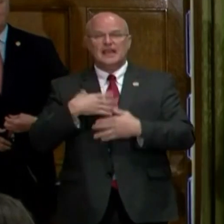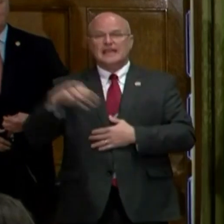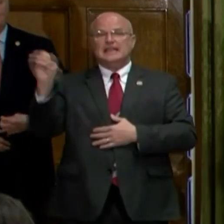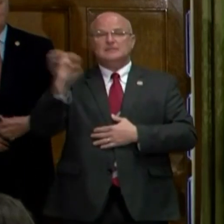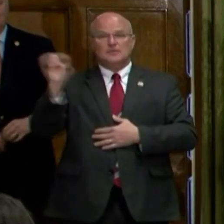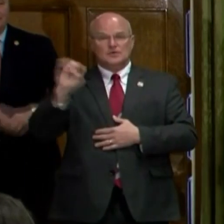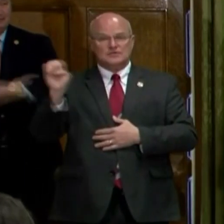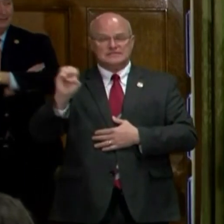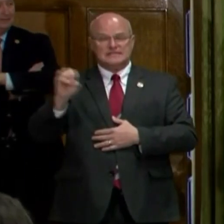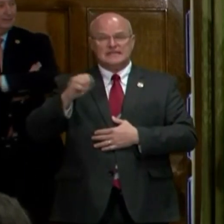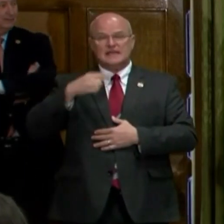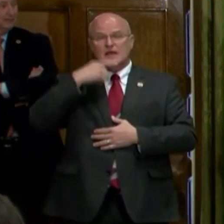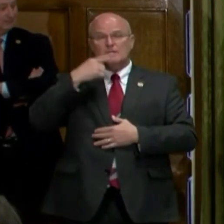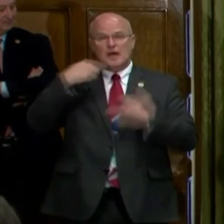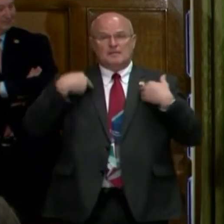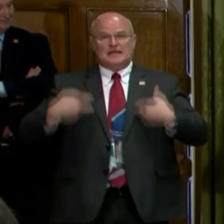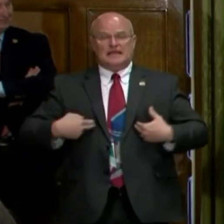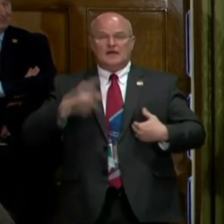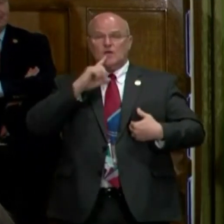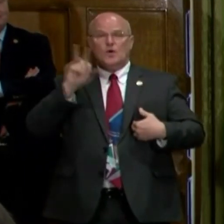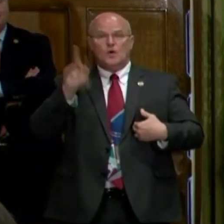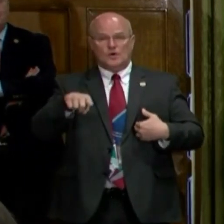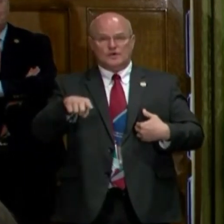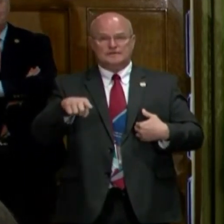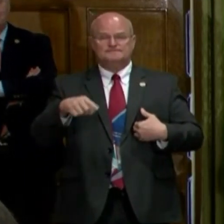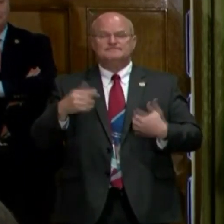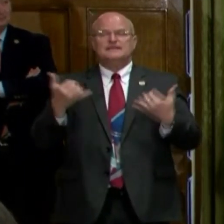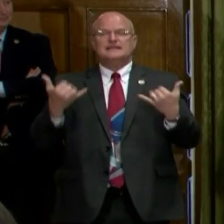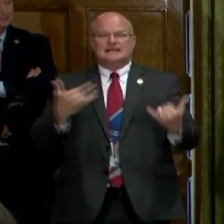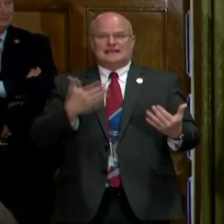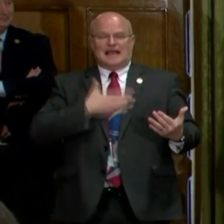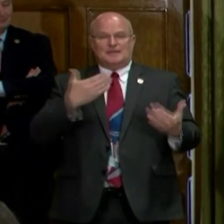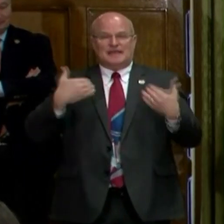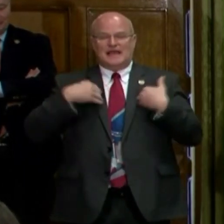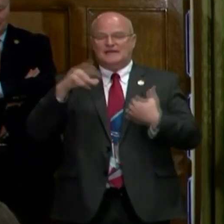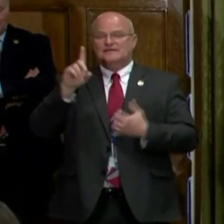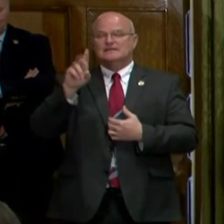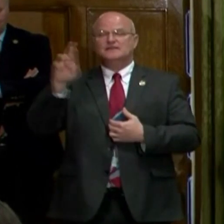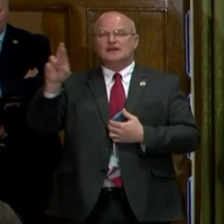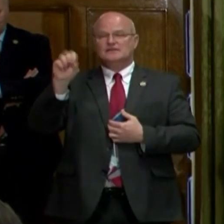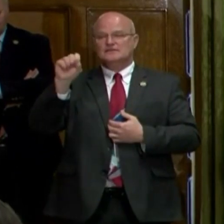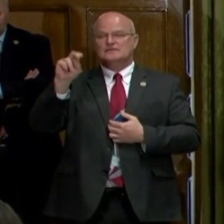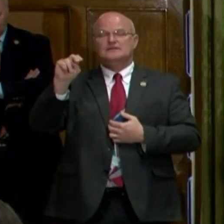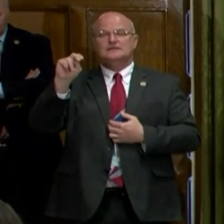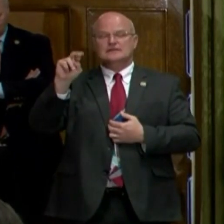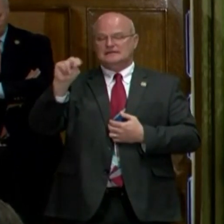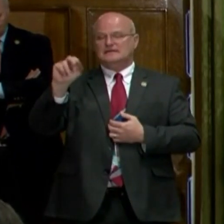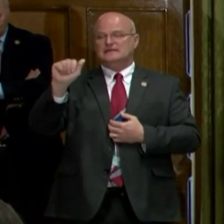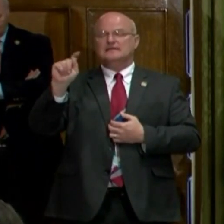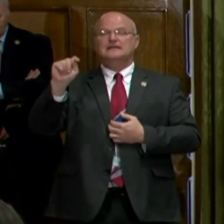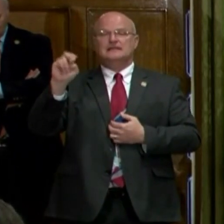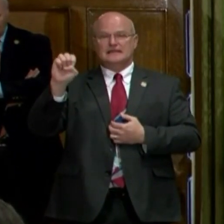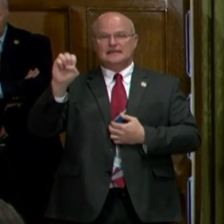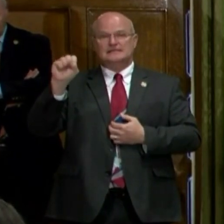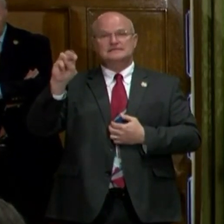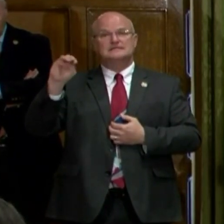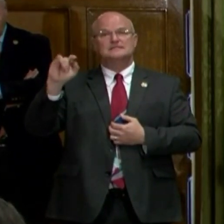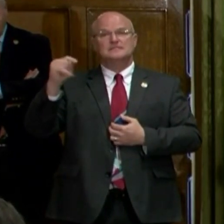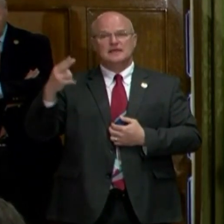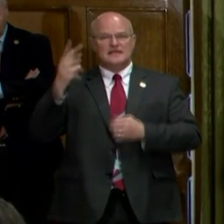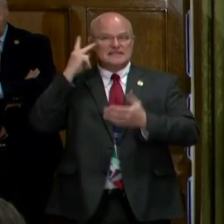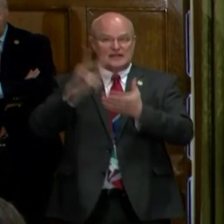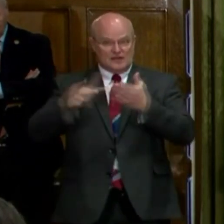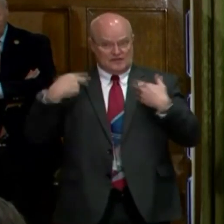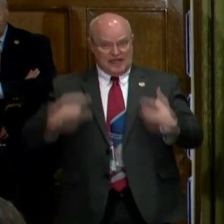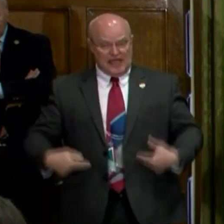public health order that I issued. I'm pleased to be joined by Dr. Nate Smith, Secretary of Health, and then